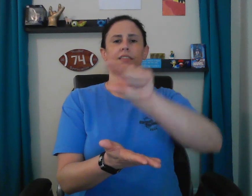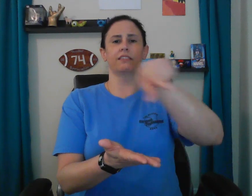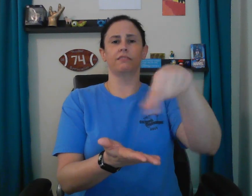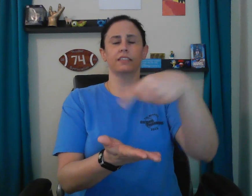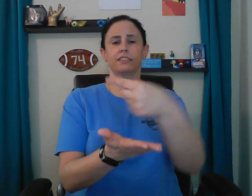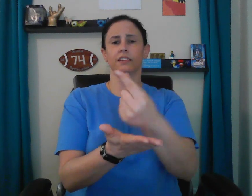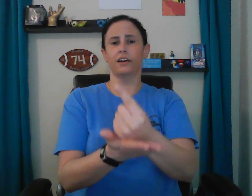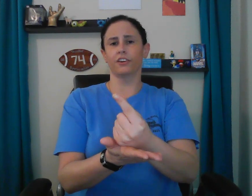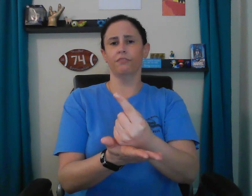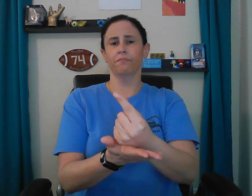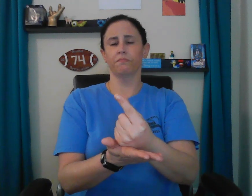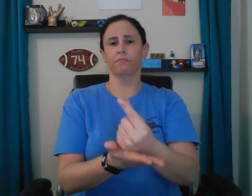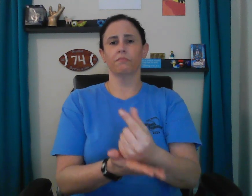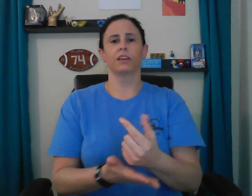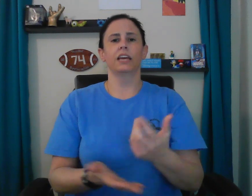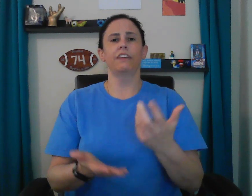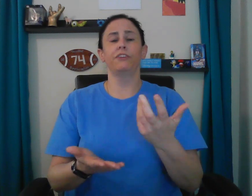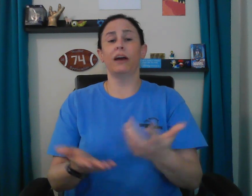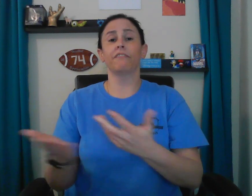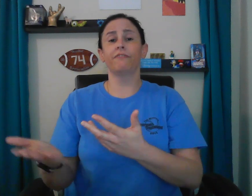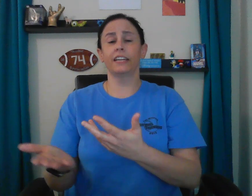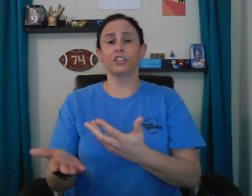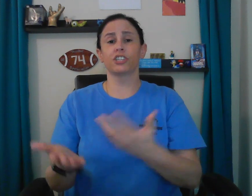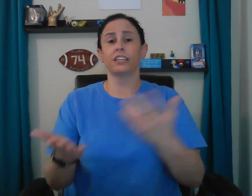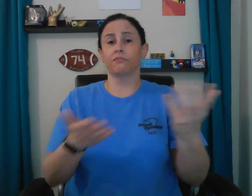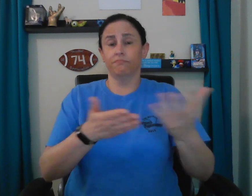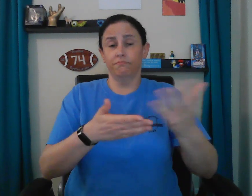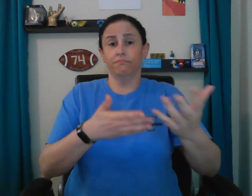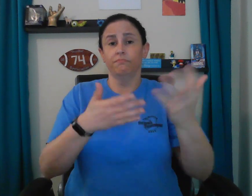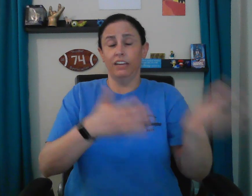then this is the other. If you add finish